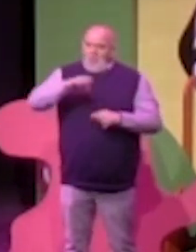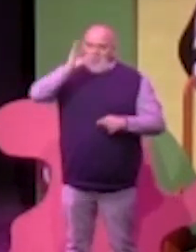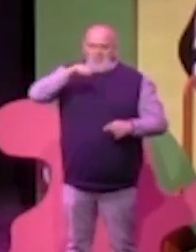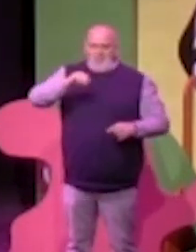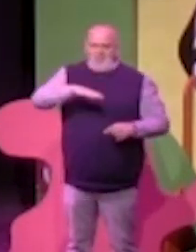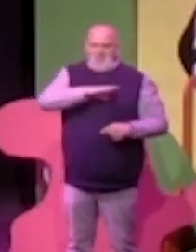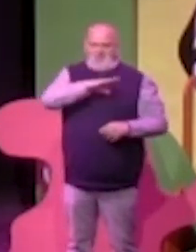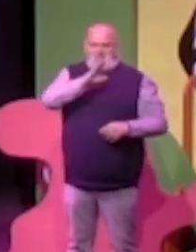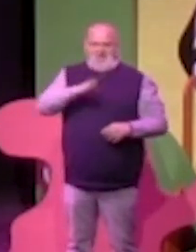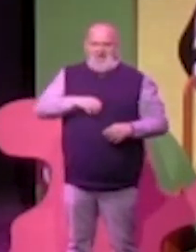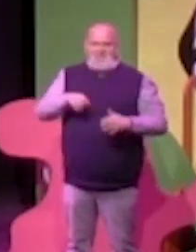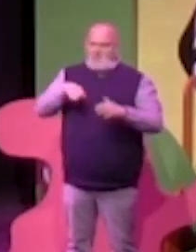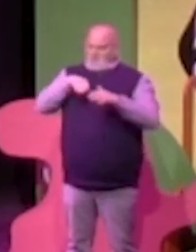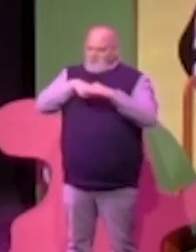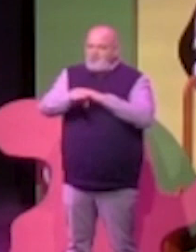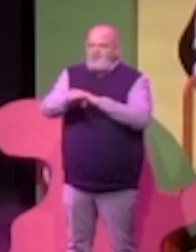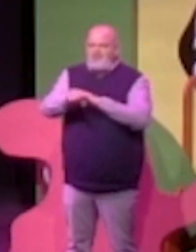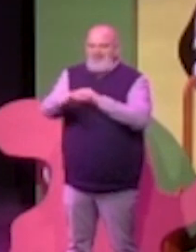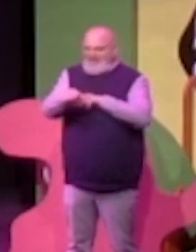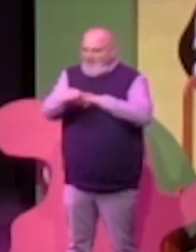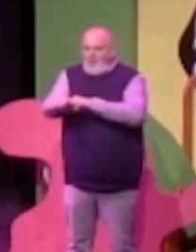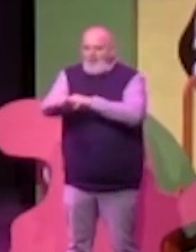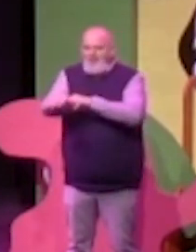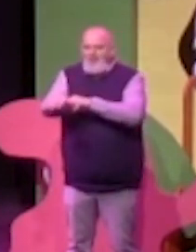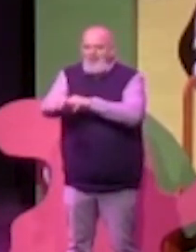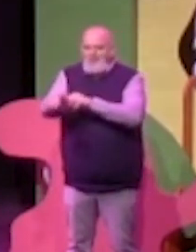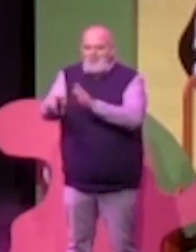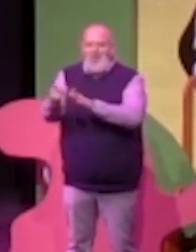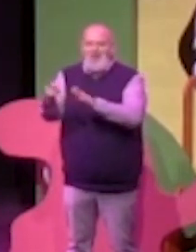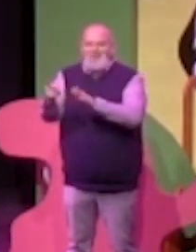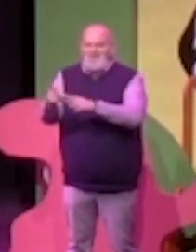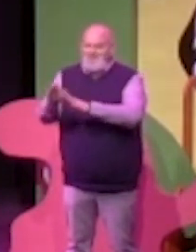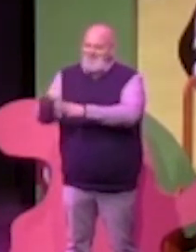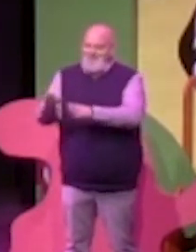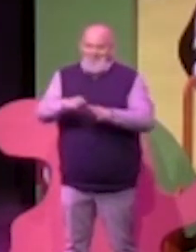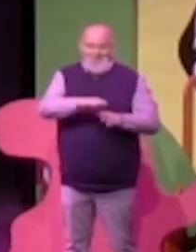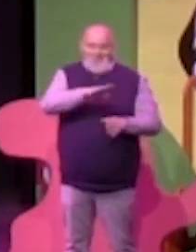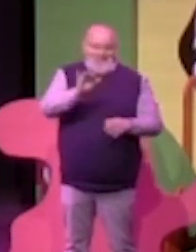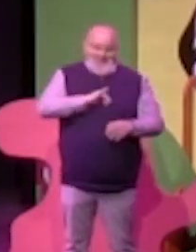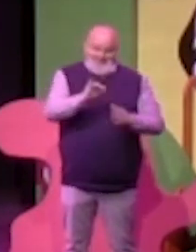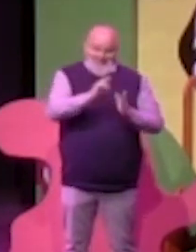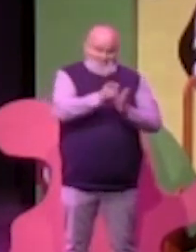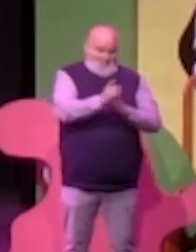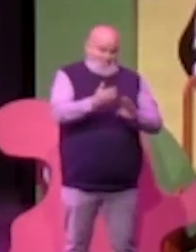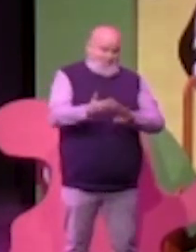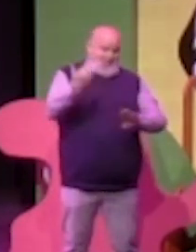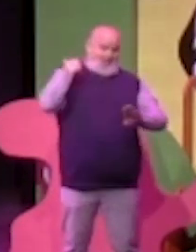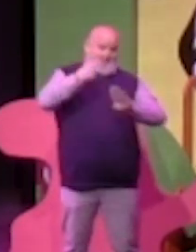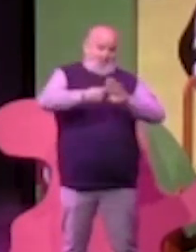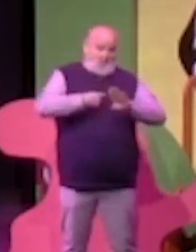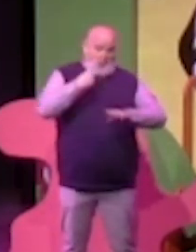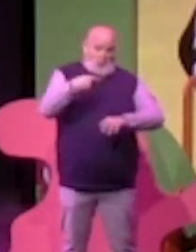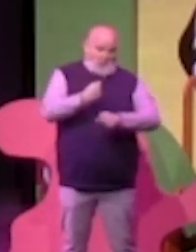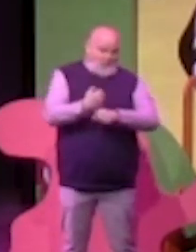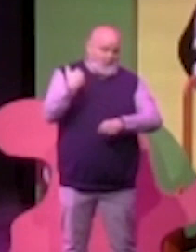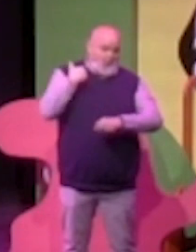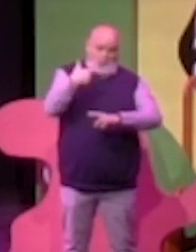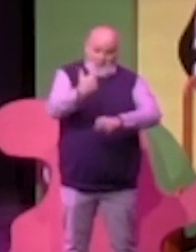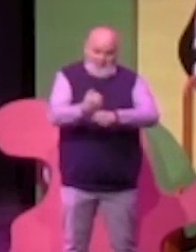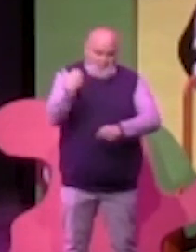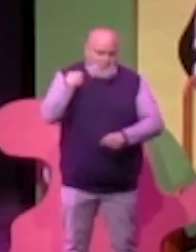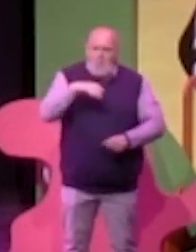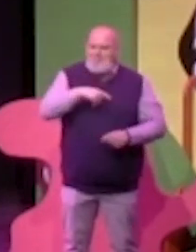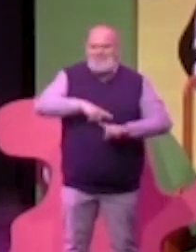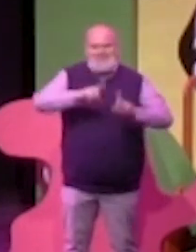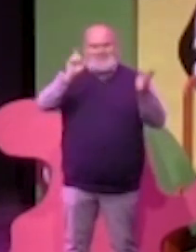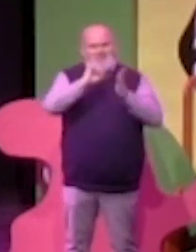step in the same river twice. So we're also not in the same moment now that we were in a month ago, that we were in a year ago or 3 years ago. So